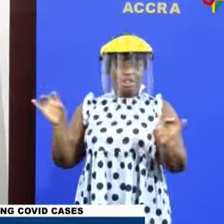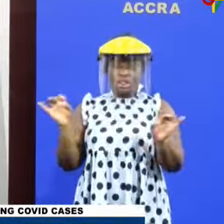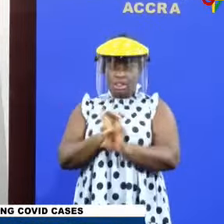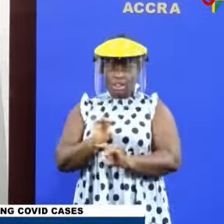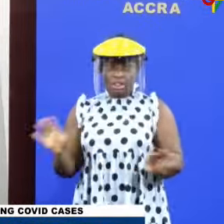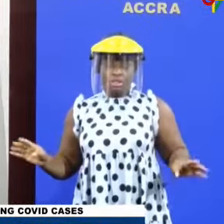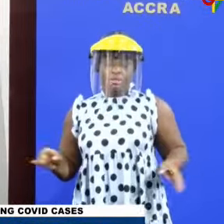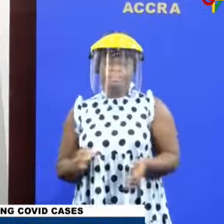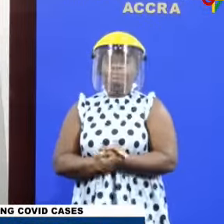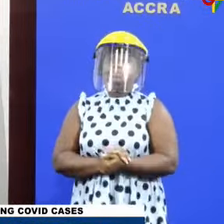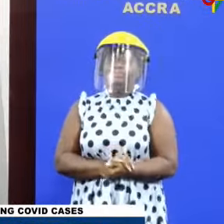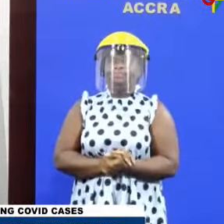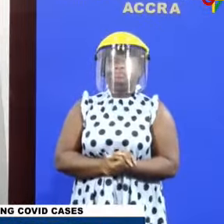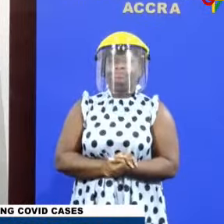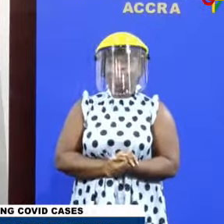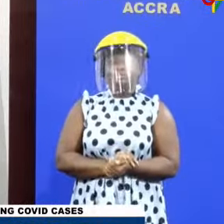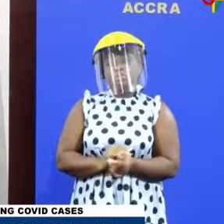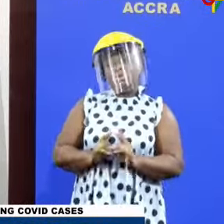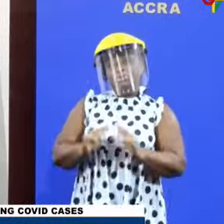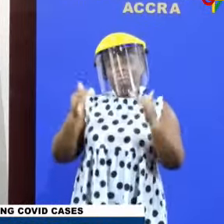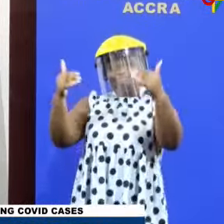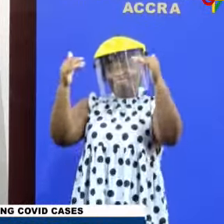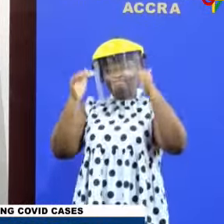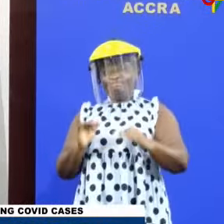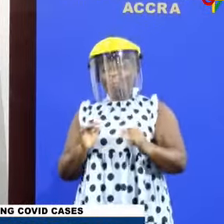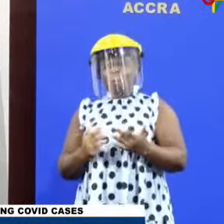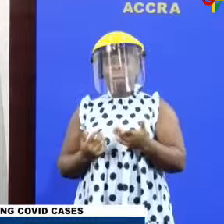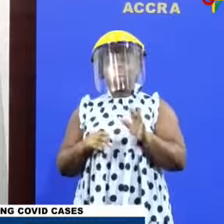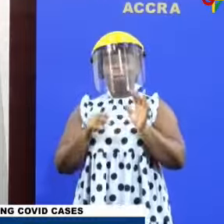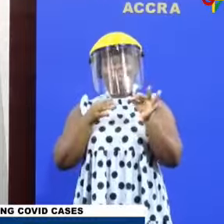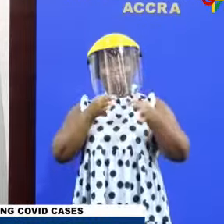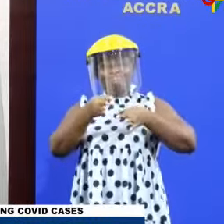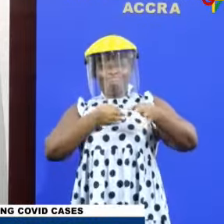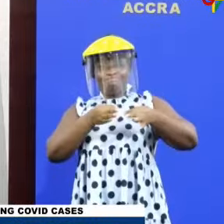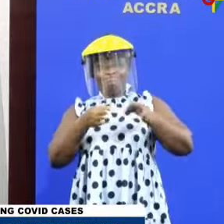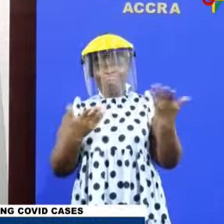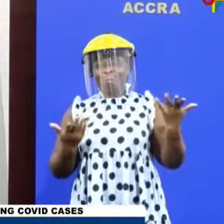schools. So the next slide will just take us through